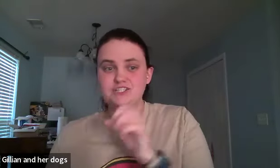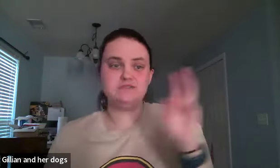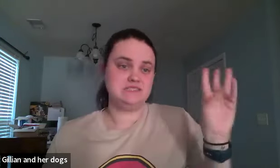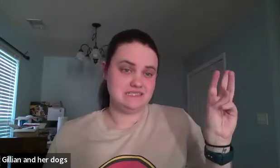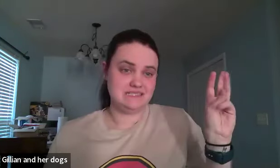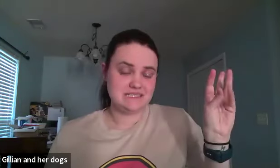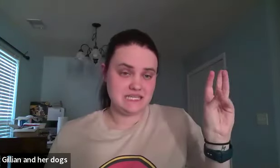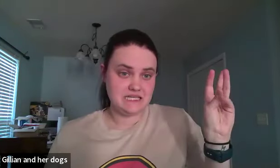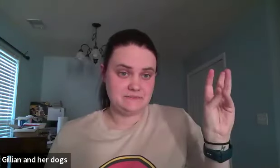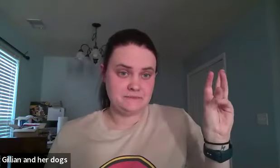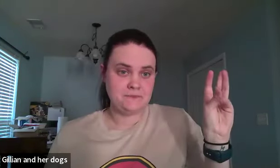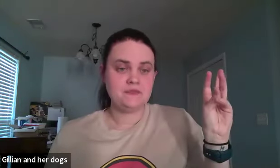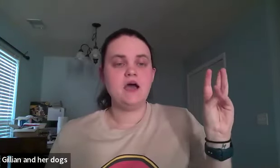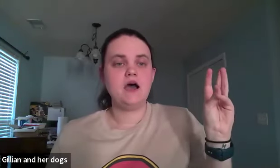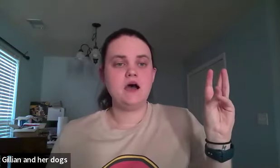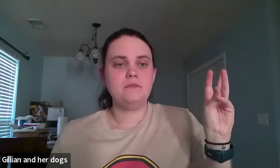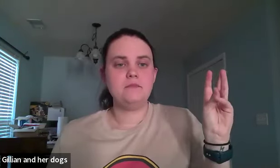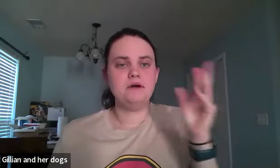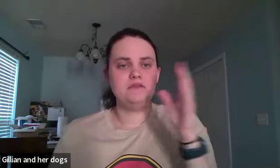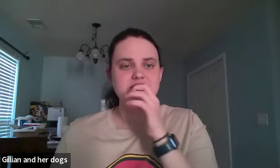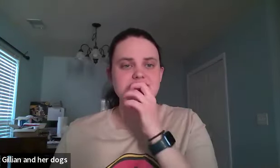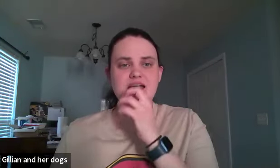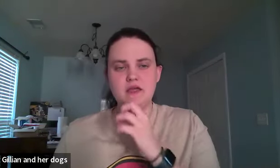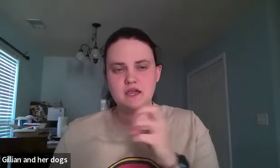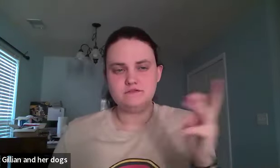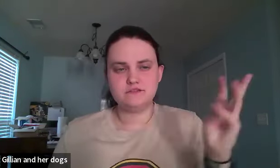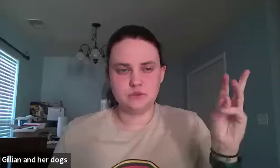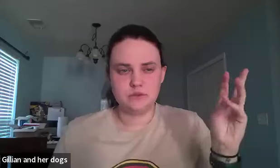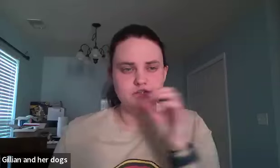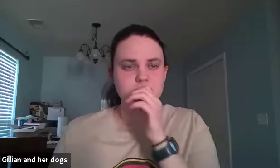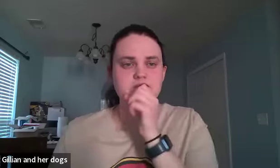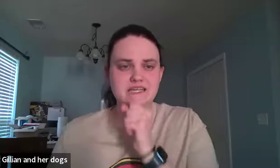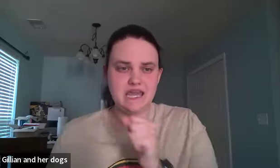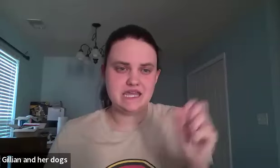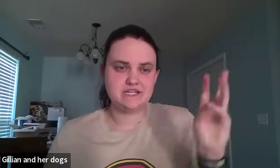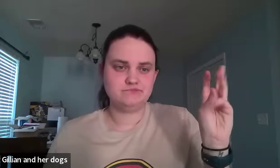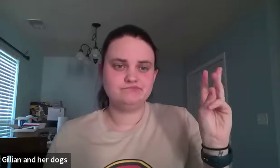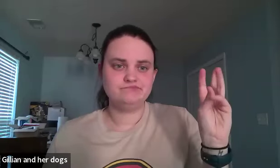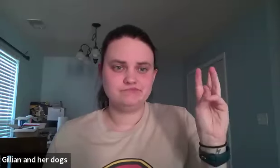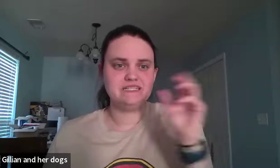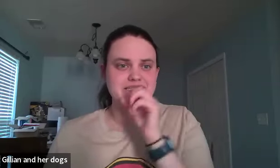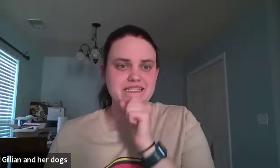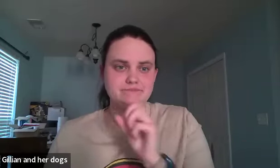age 16. But this is that like kind of fluid motion where it's like age 16.